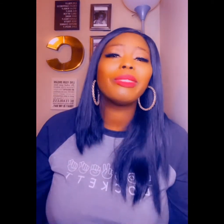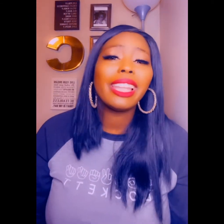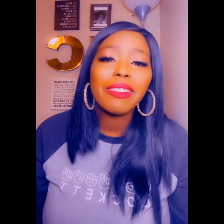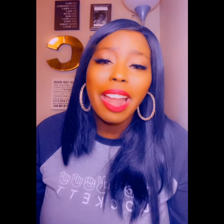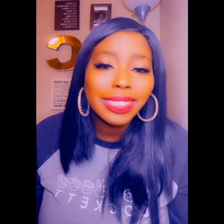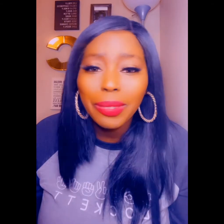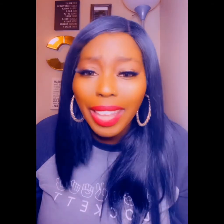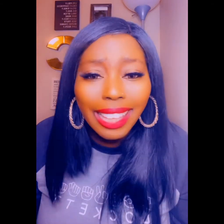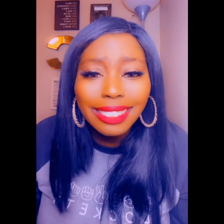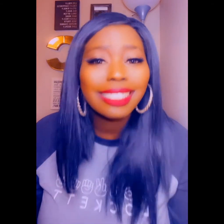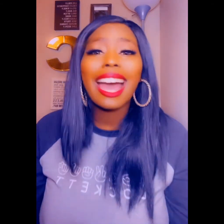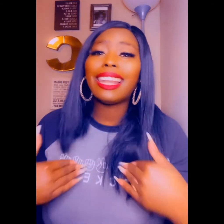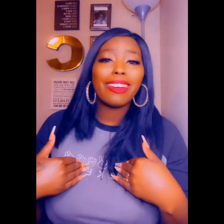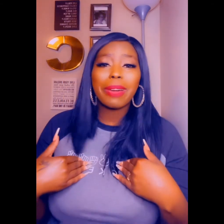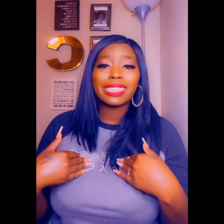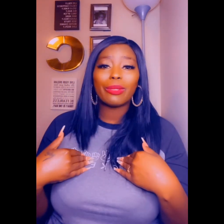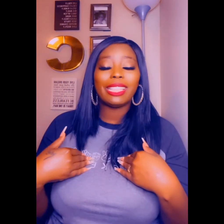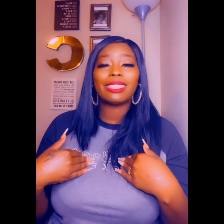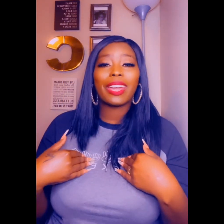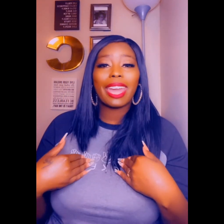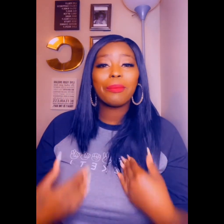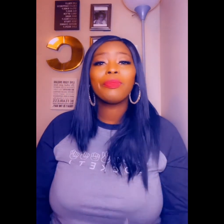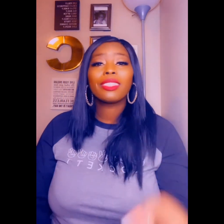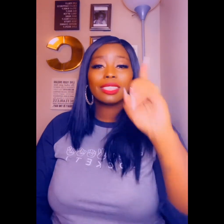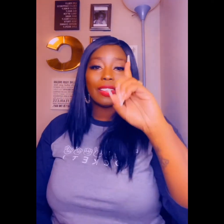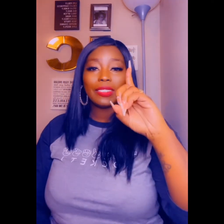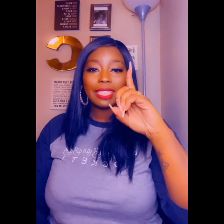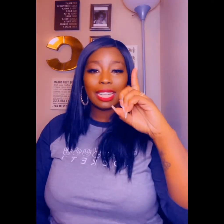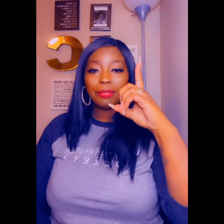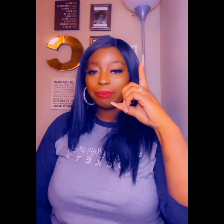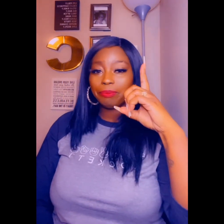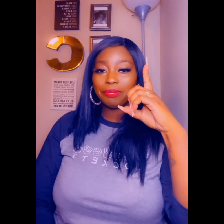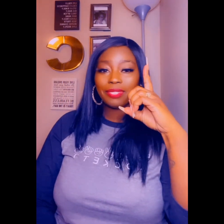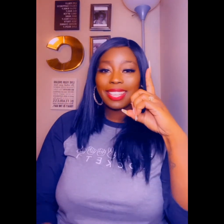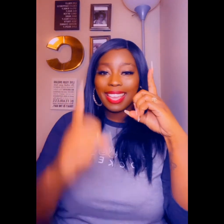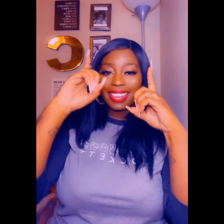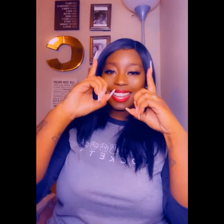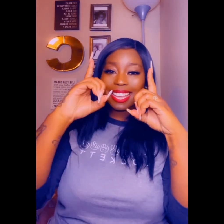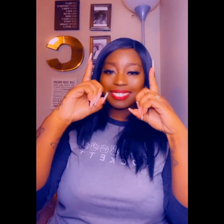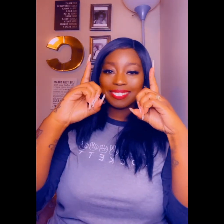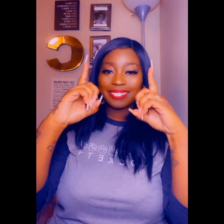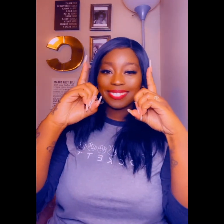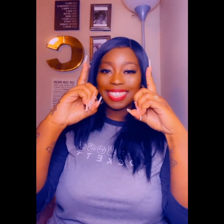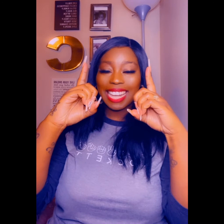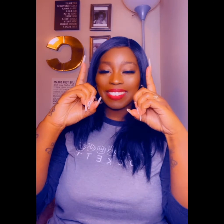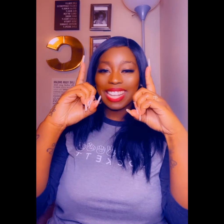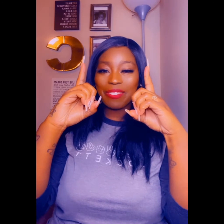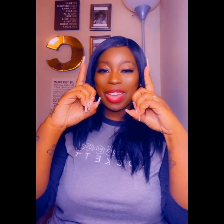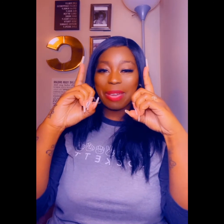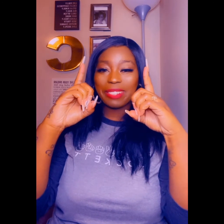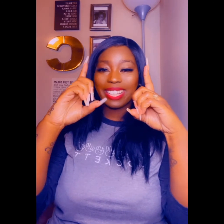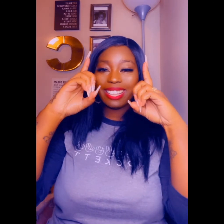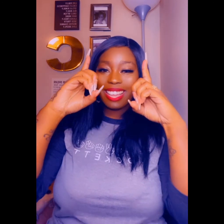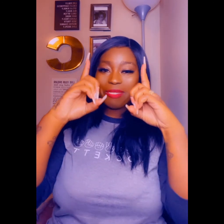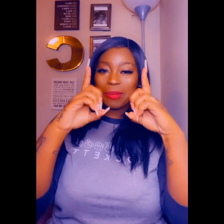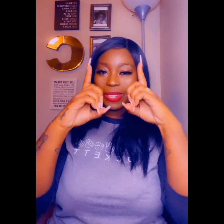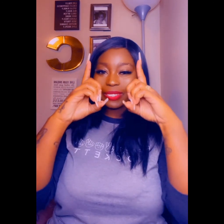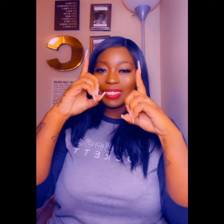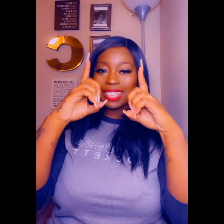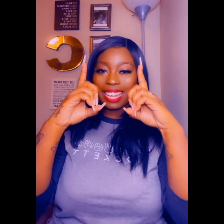love our sweets. I love my sweets, okay? So D, just like we did family. We're going to do 2 Ds, or